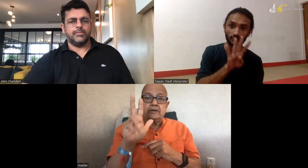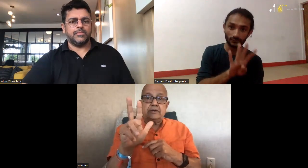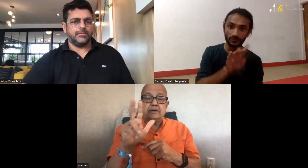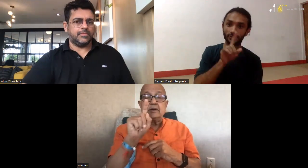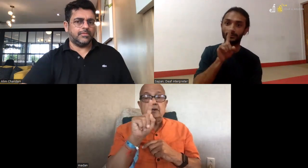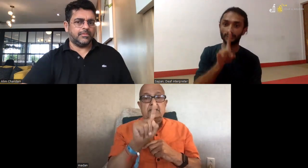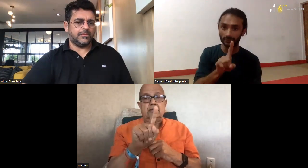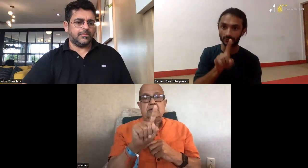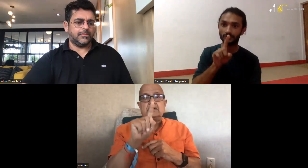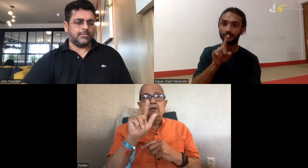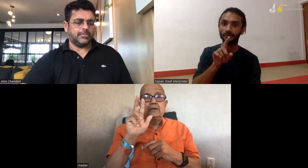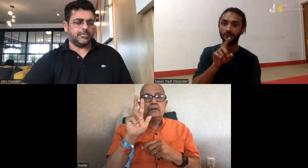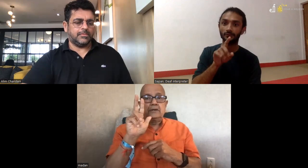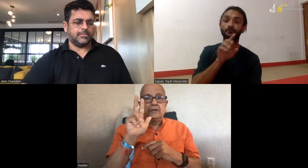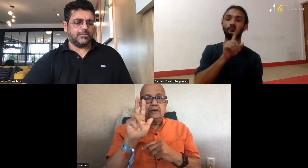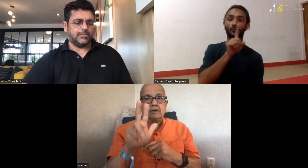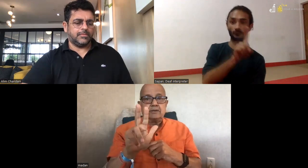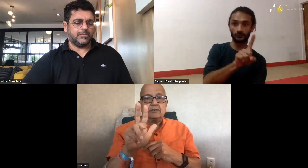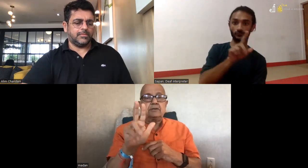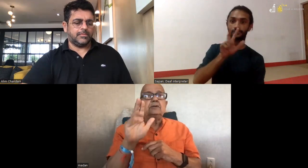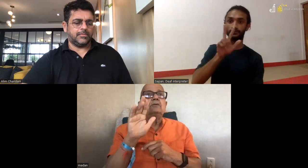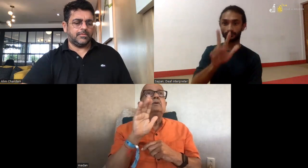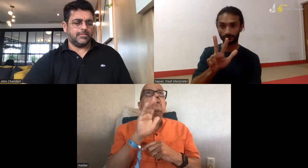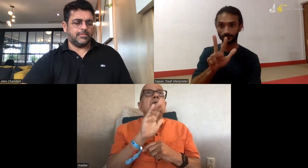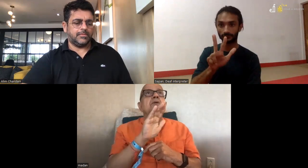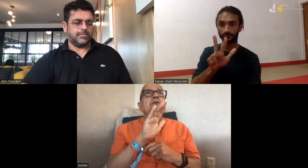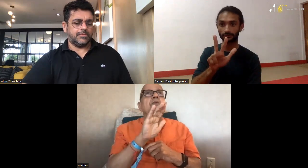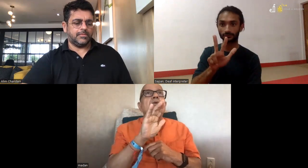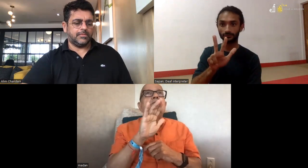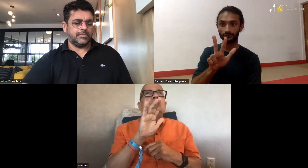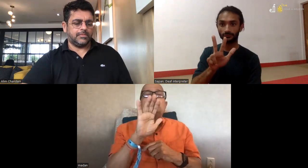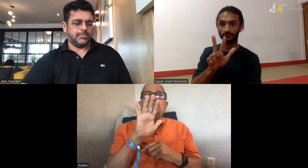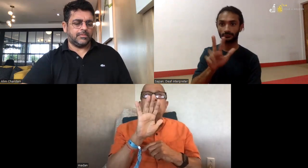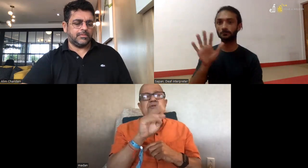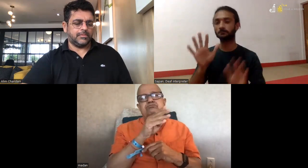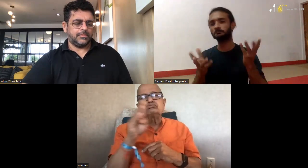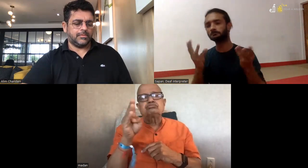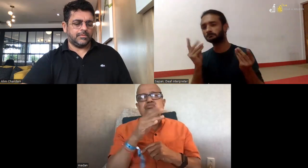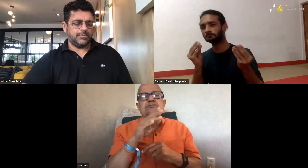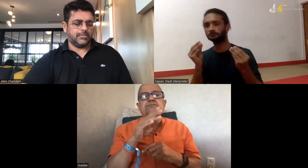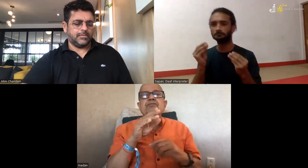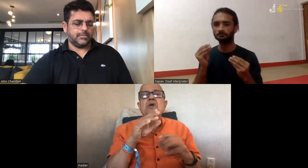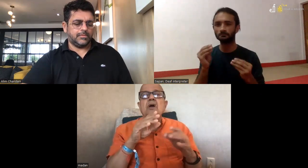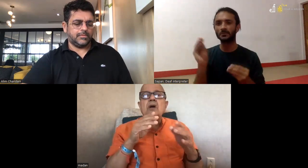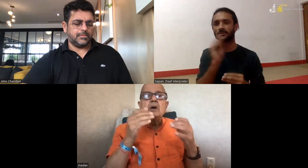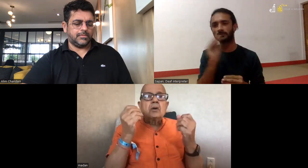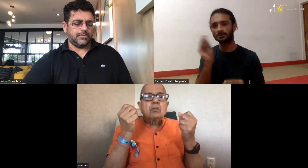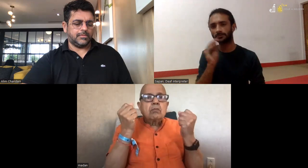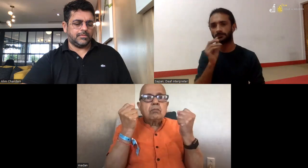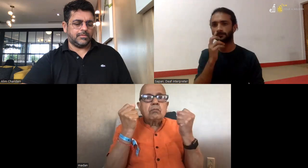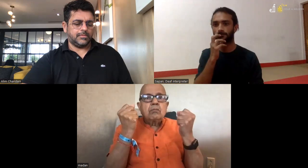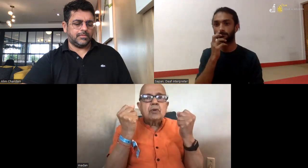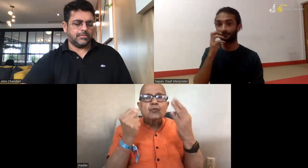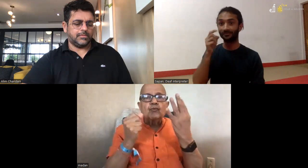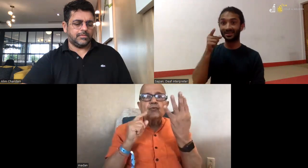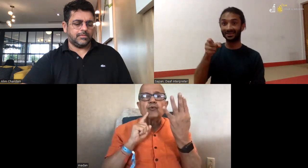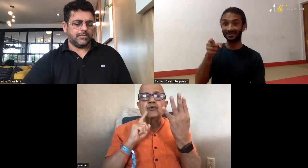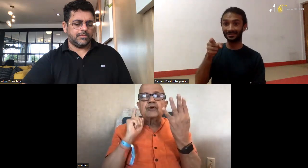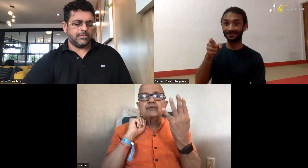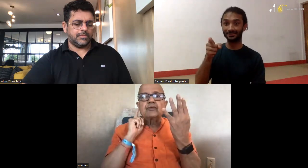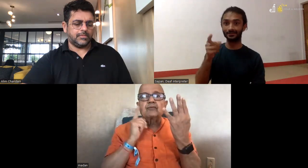thicker than that book in India. But there's still a lot more research that is needed. And